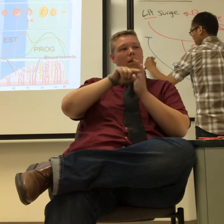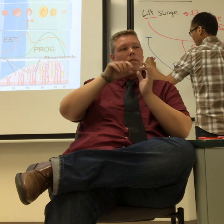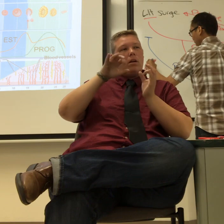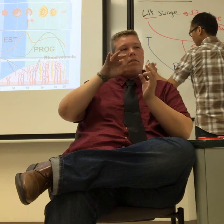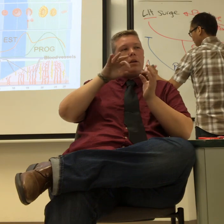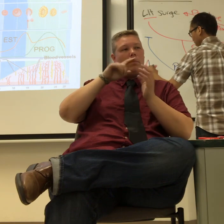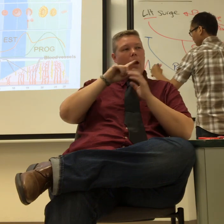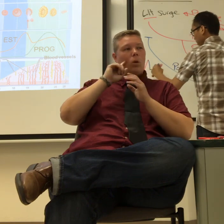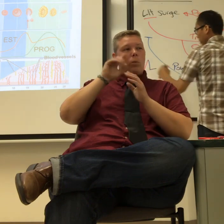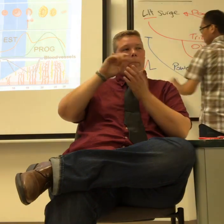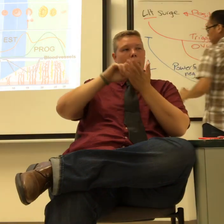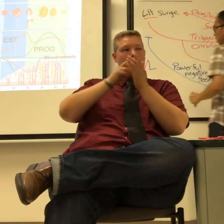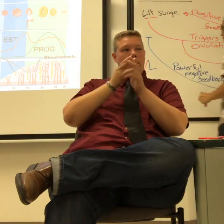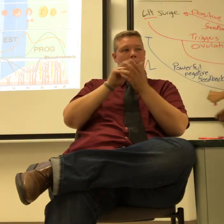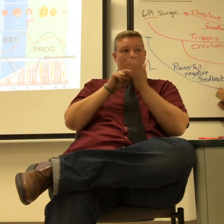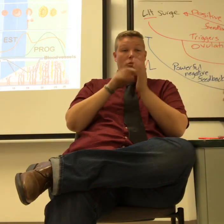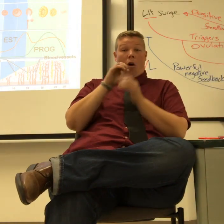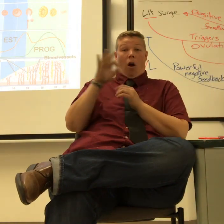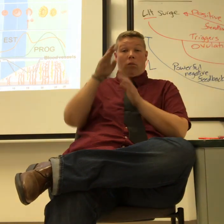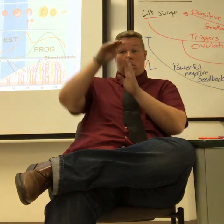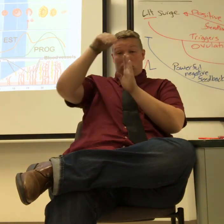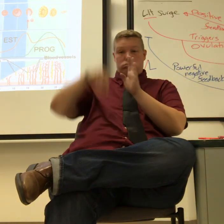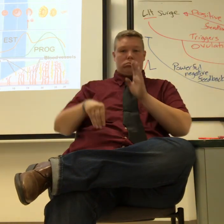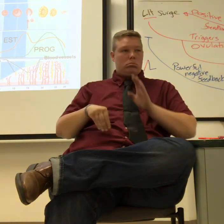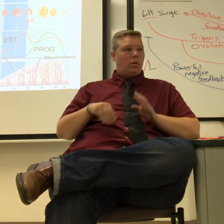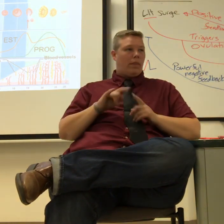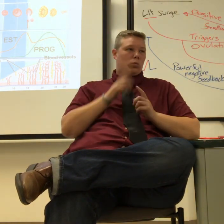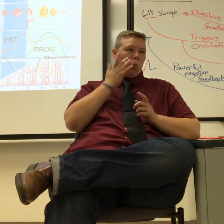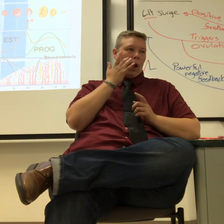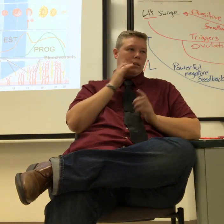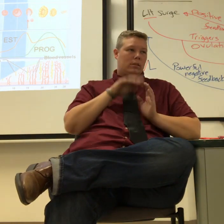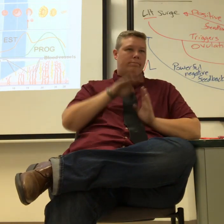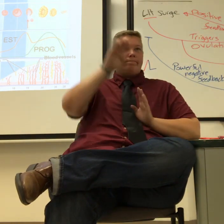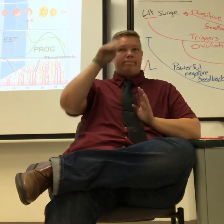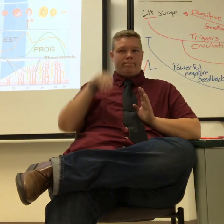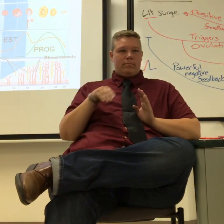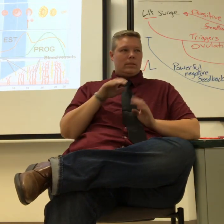drop really quick. Okay? That's why it's a spike.